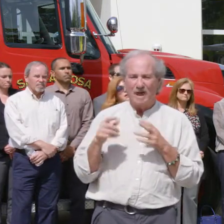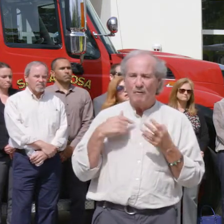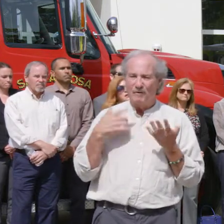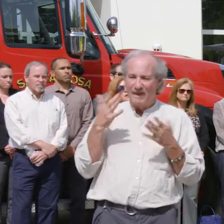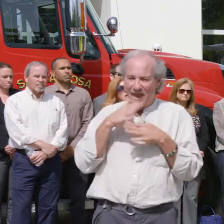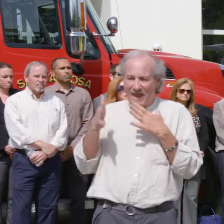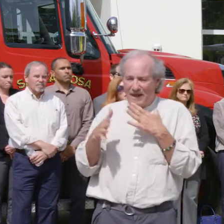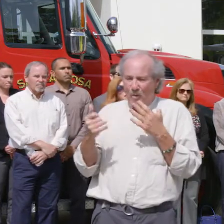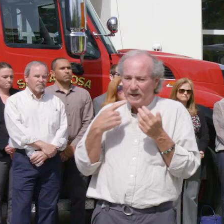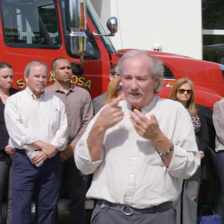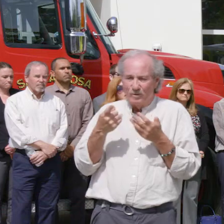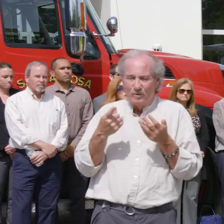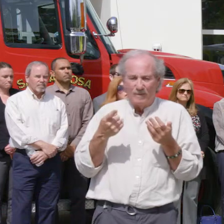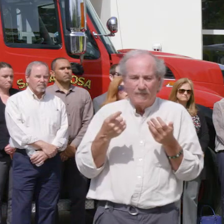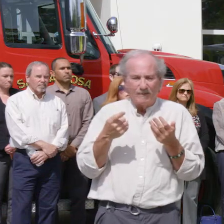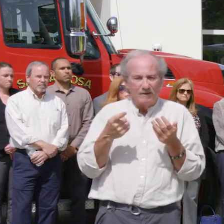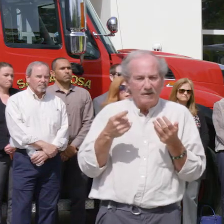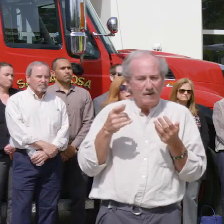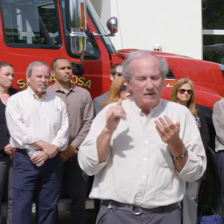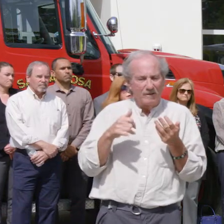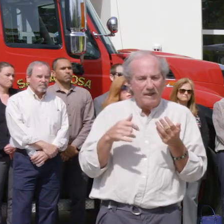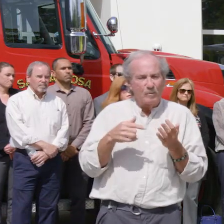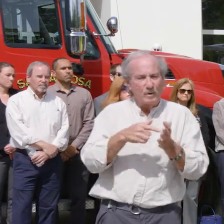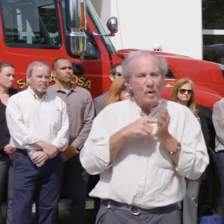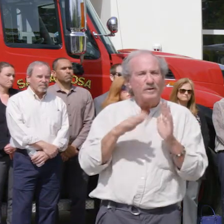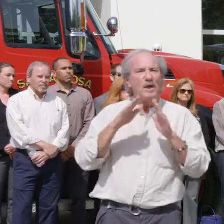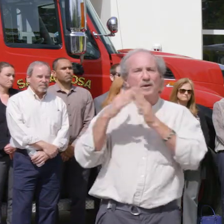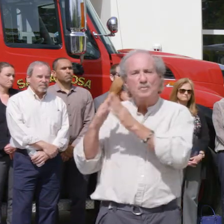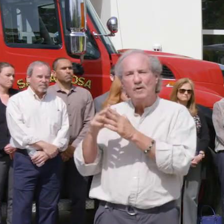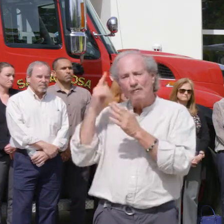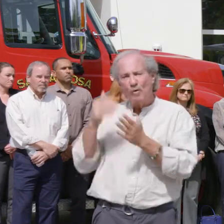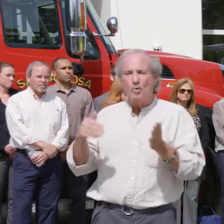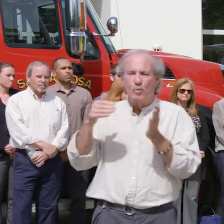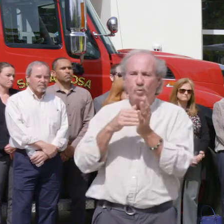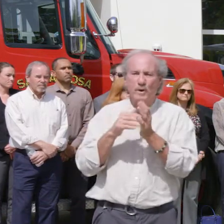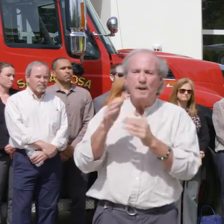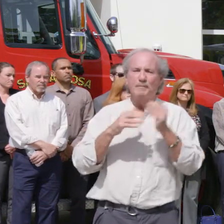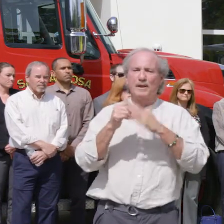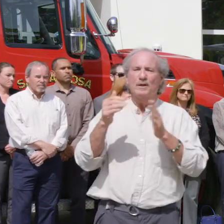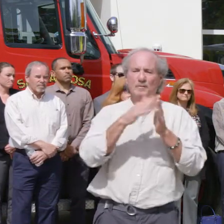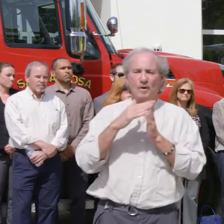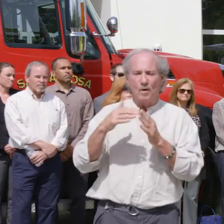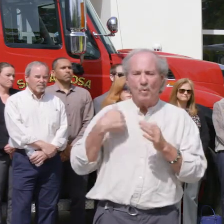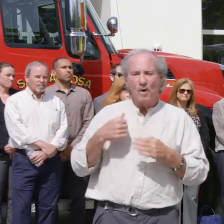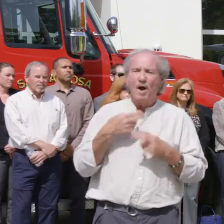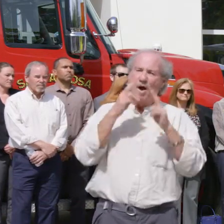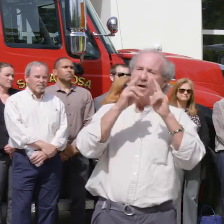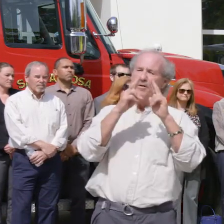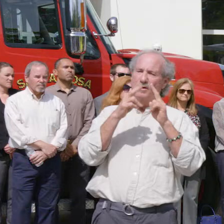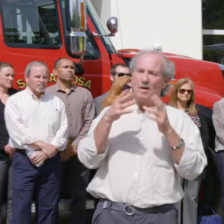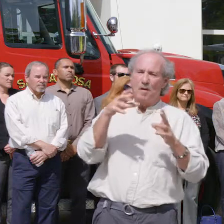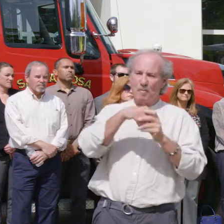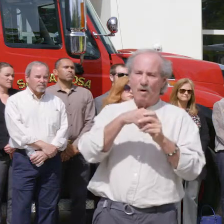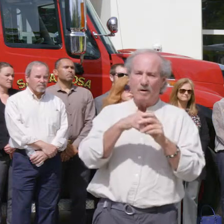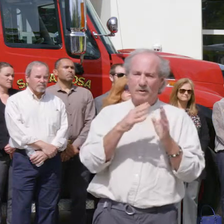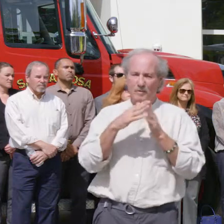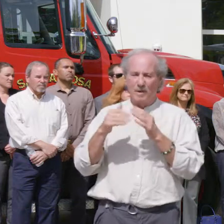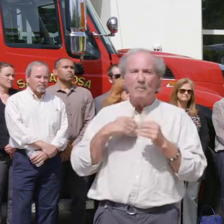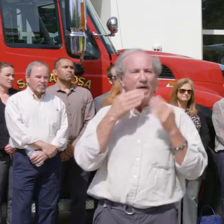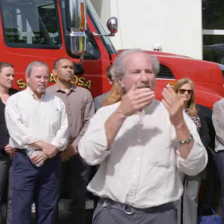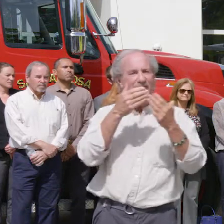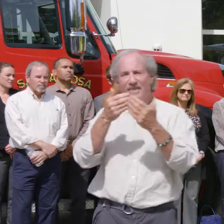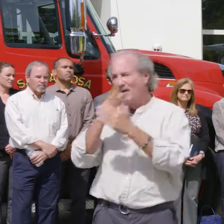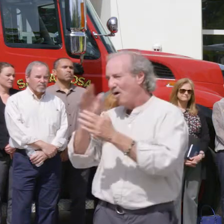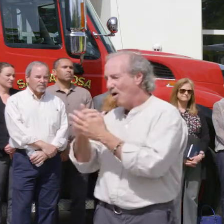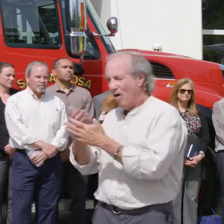closing, I want to reiterate, it truly takes a community to rebuild a community, and we're honored to have been part of this community. I want to thank everyone here